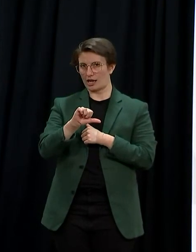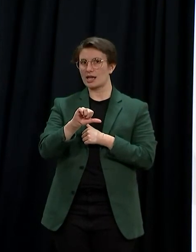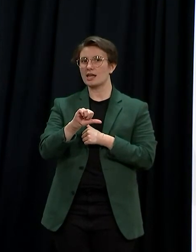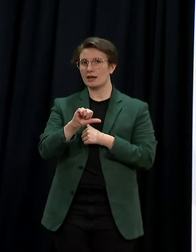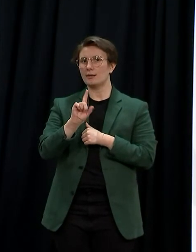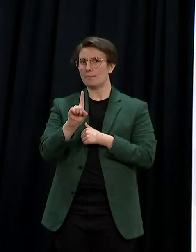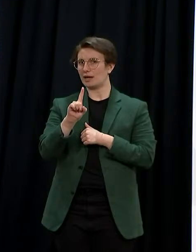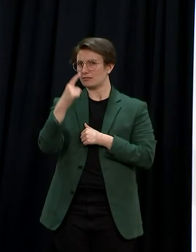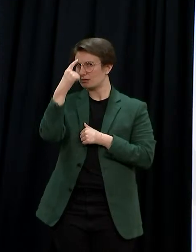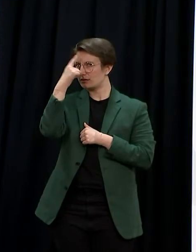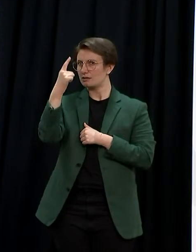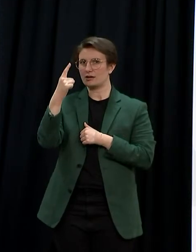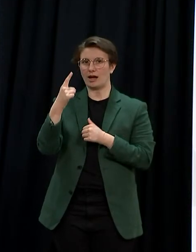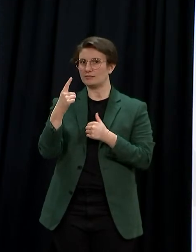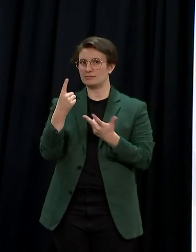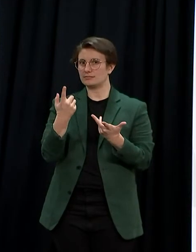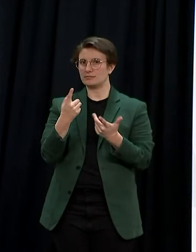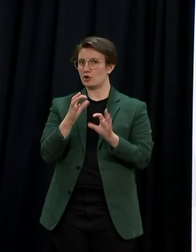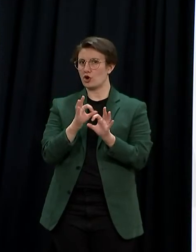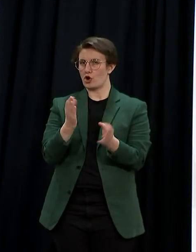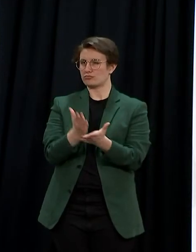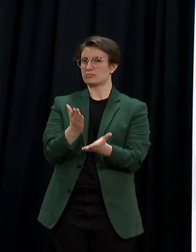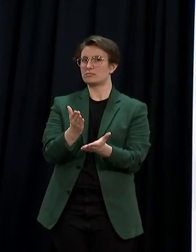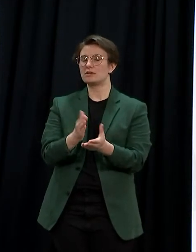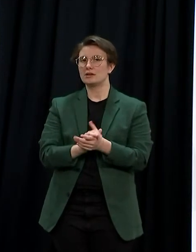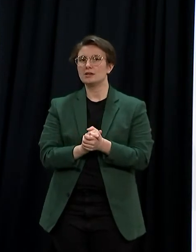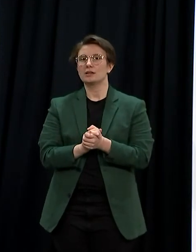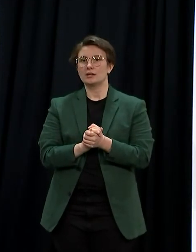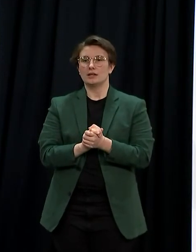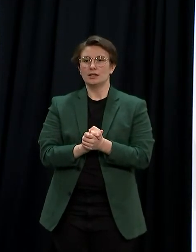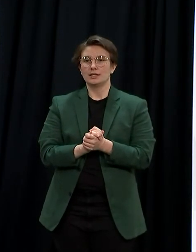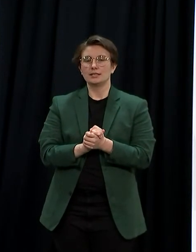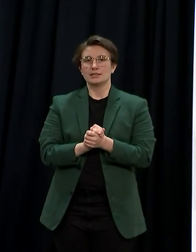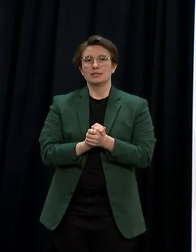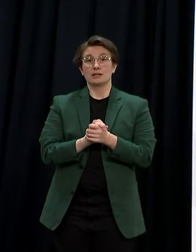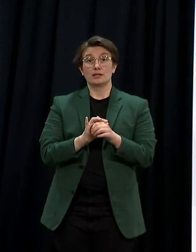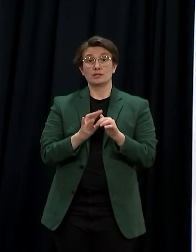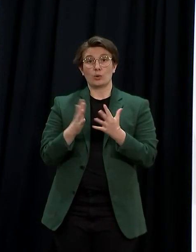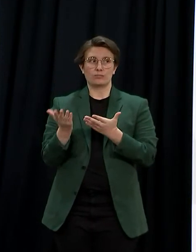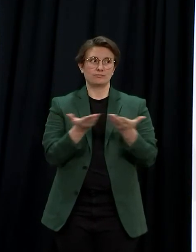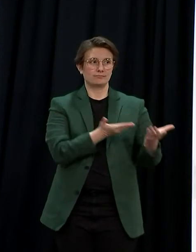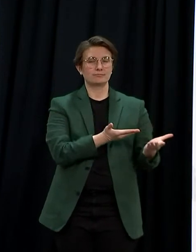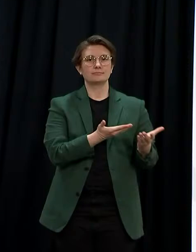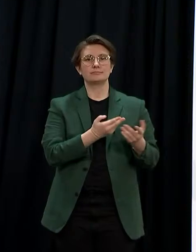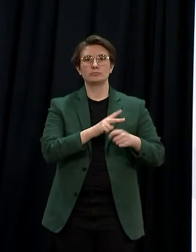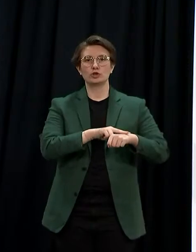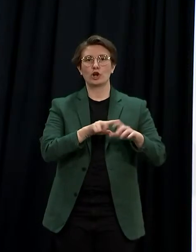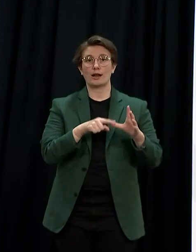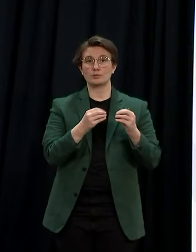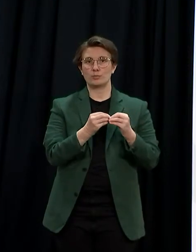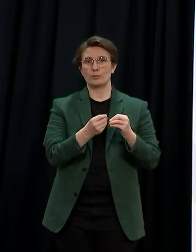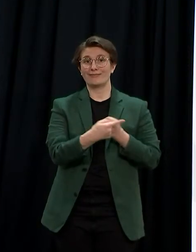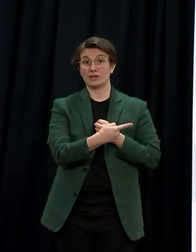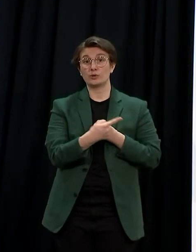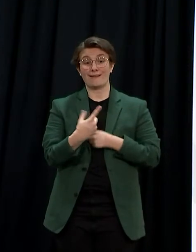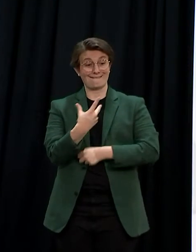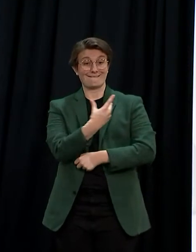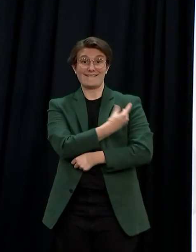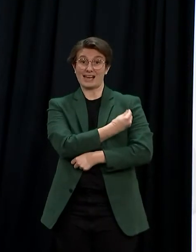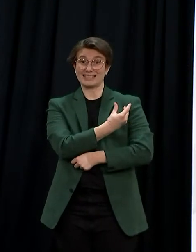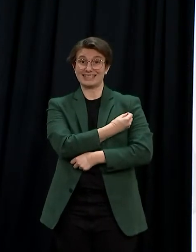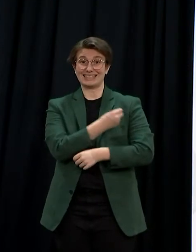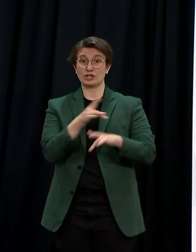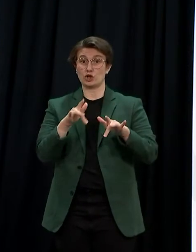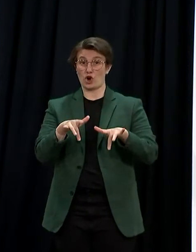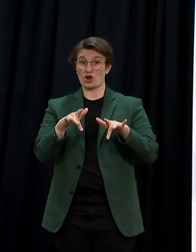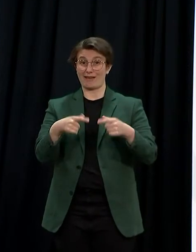I'll pass over to Dr. Bloomfield. But one of the big takeaways for me is that vaccines aren't immediately available